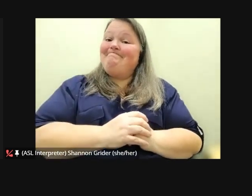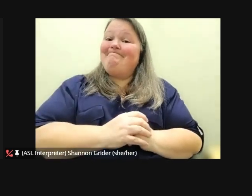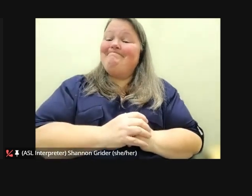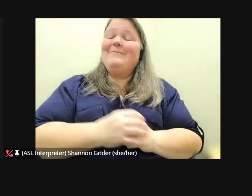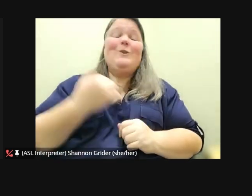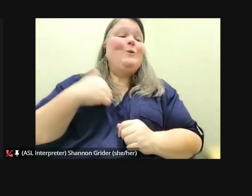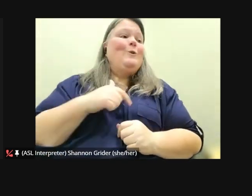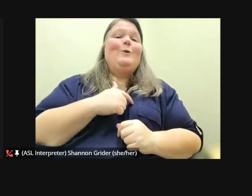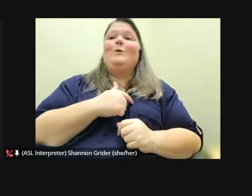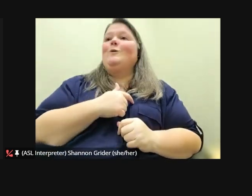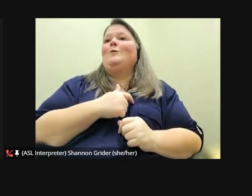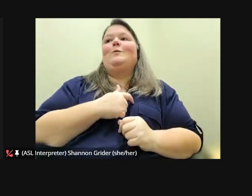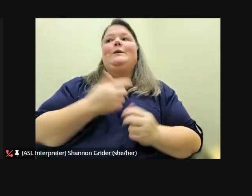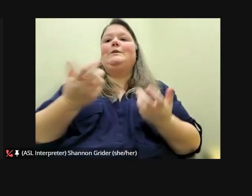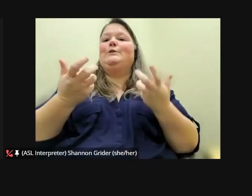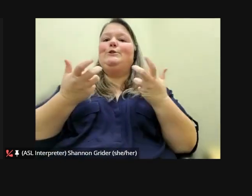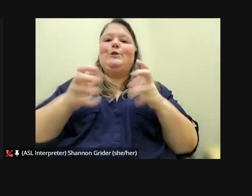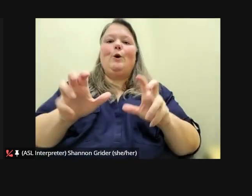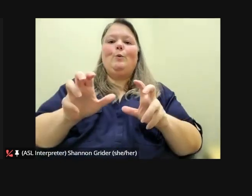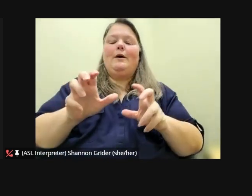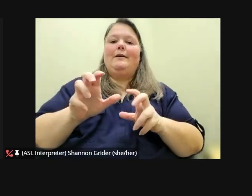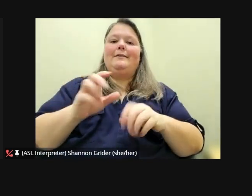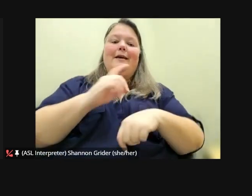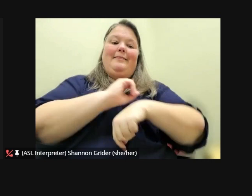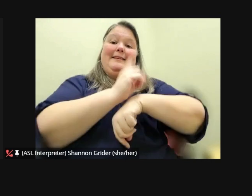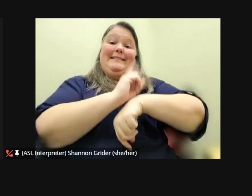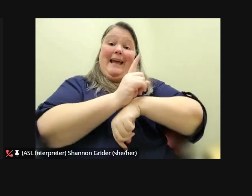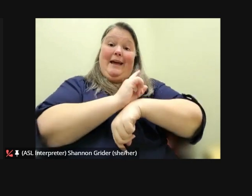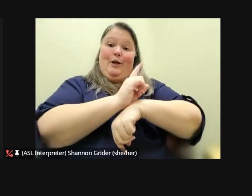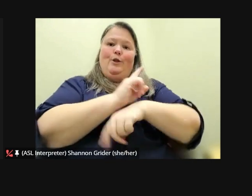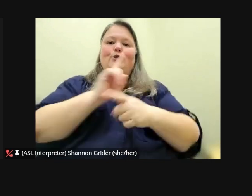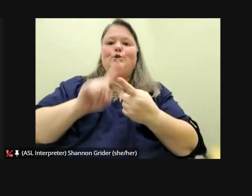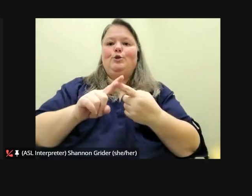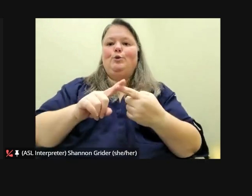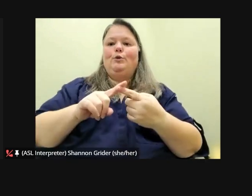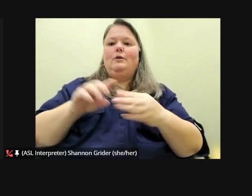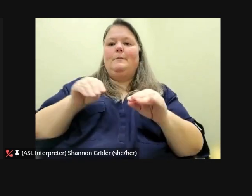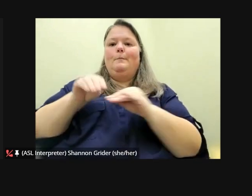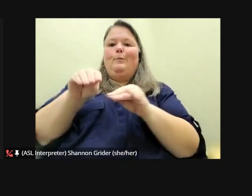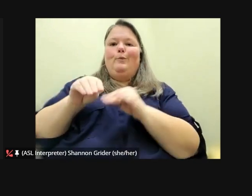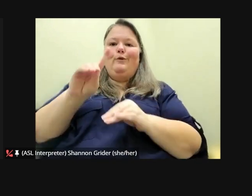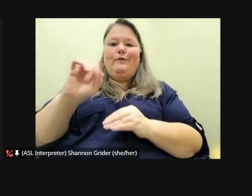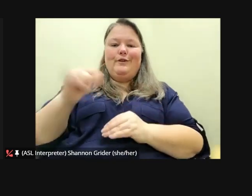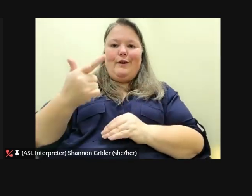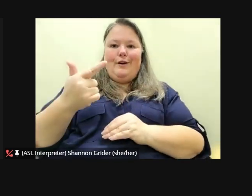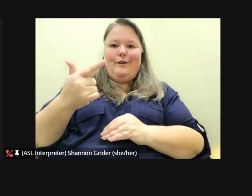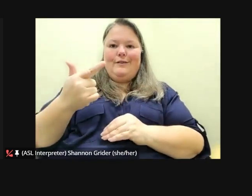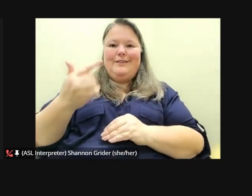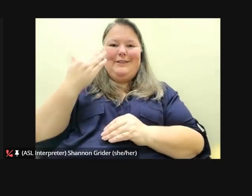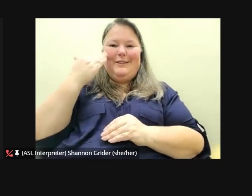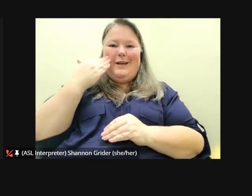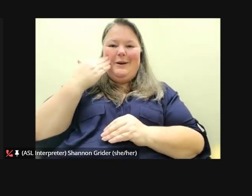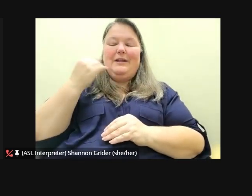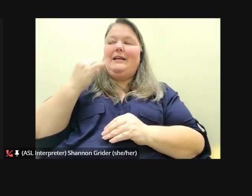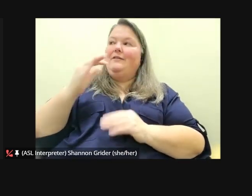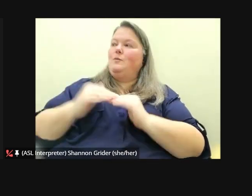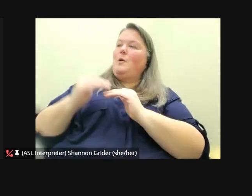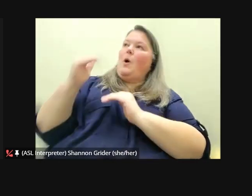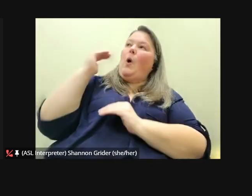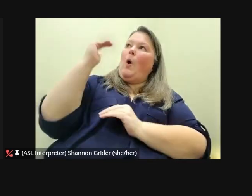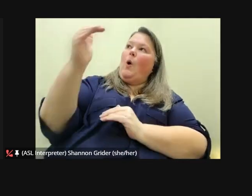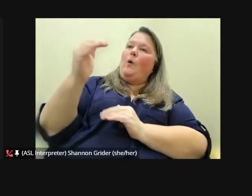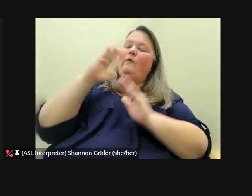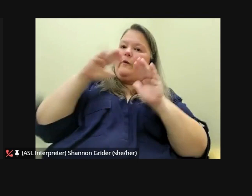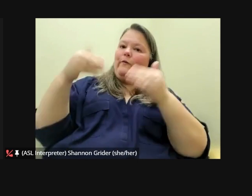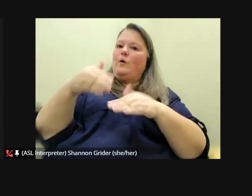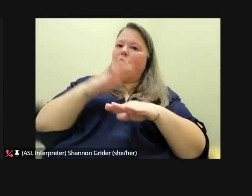don't want the tail wagging the dog if we get over focused on the assessment and accountability, we could